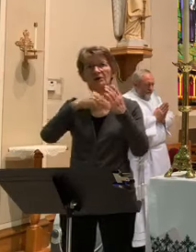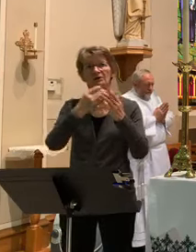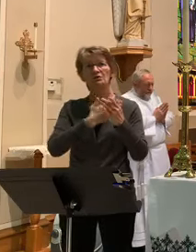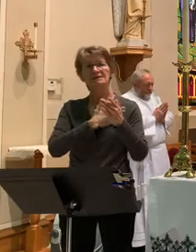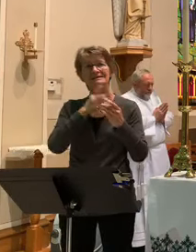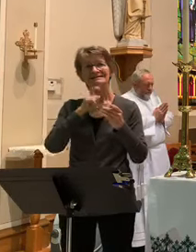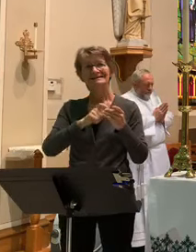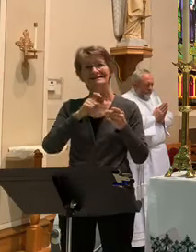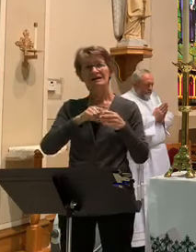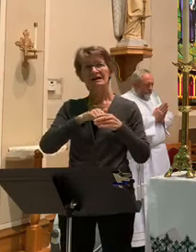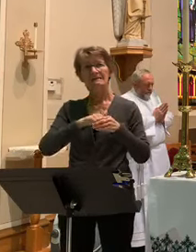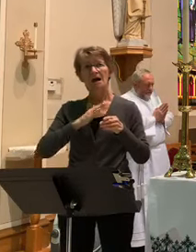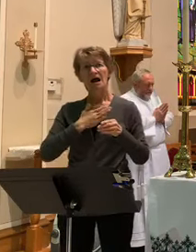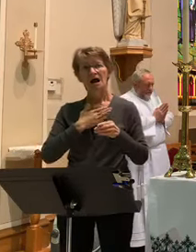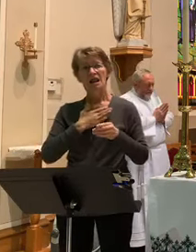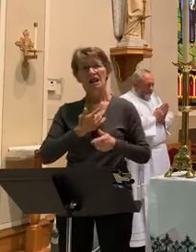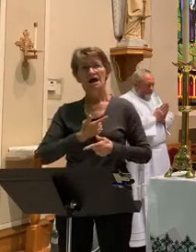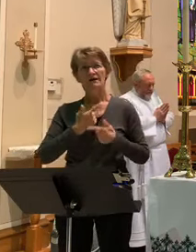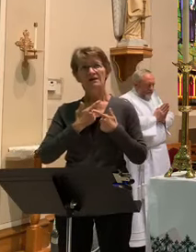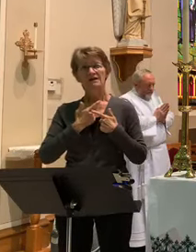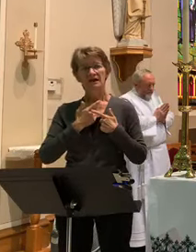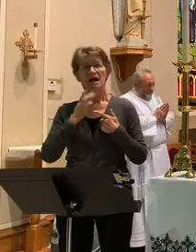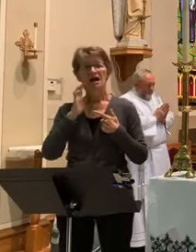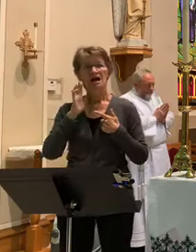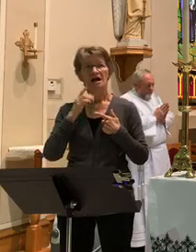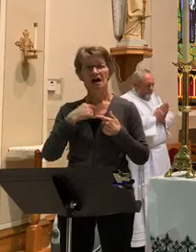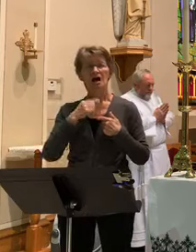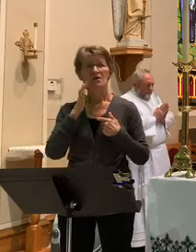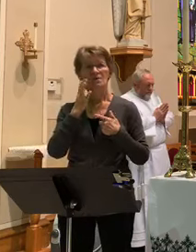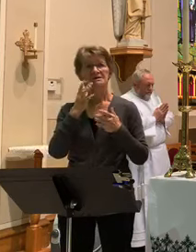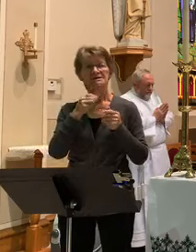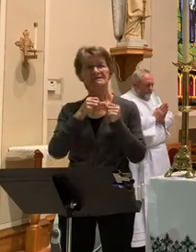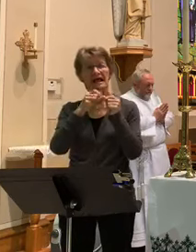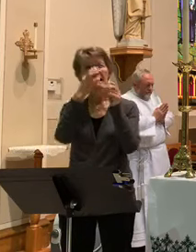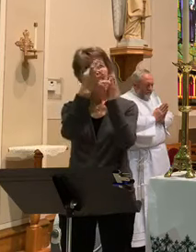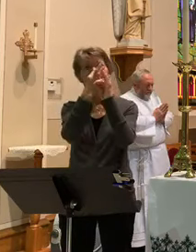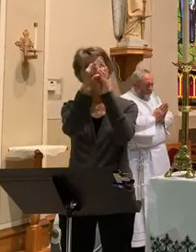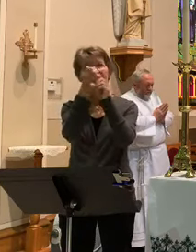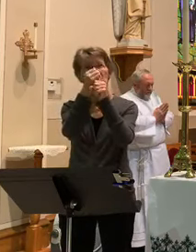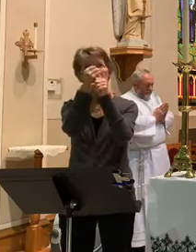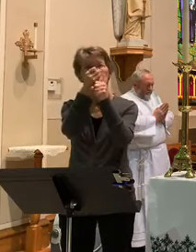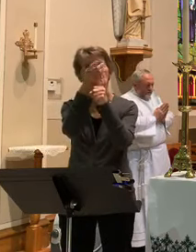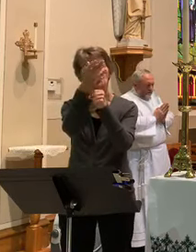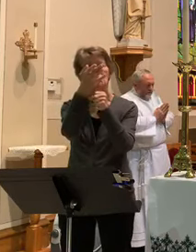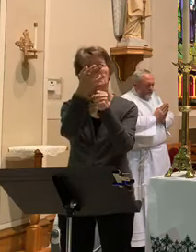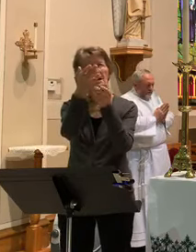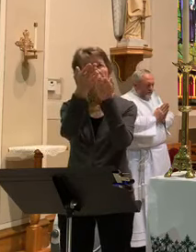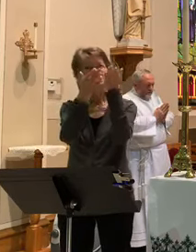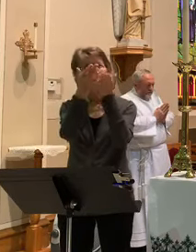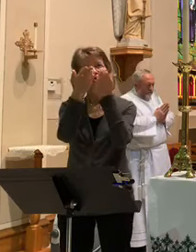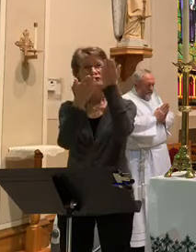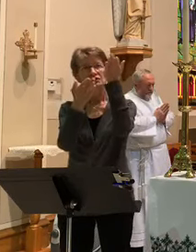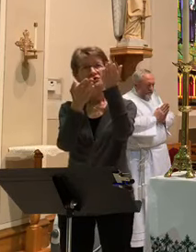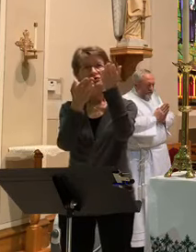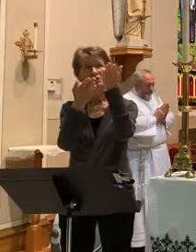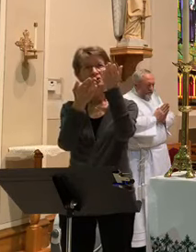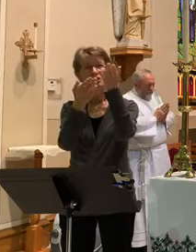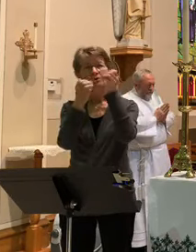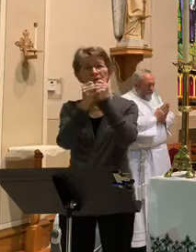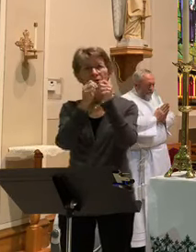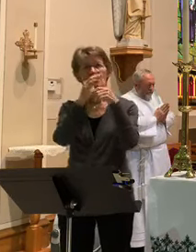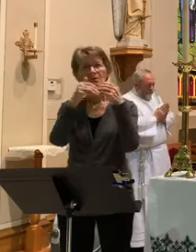in my life, that I will remain faithful to you, that I will serve you with an undivided